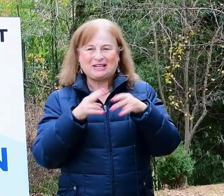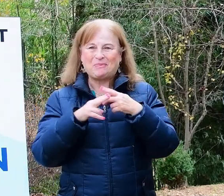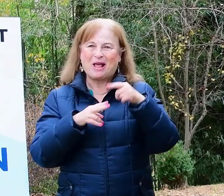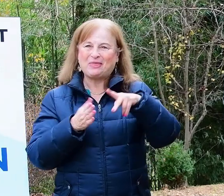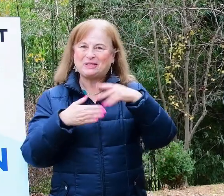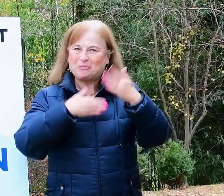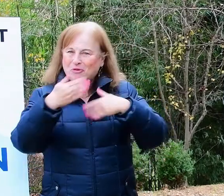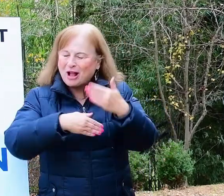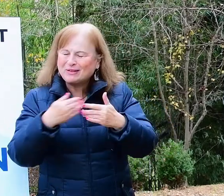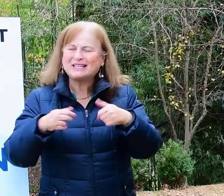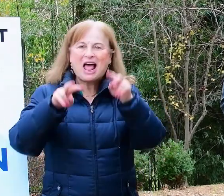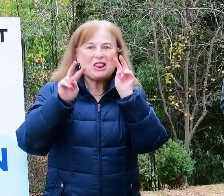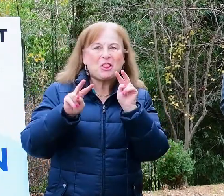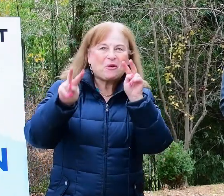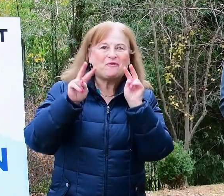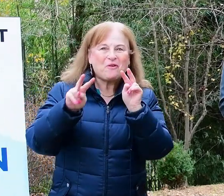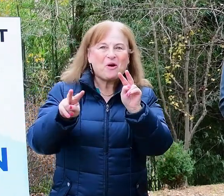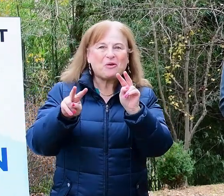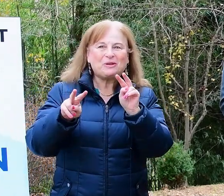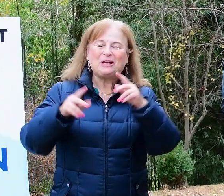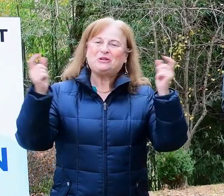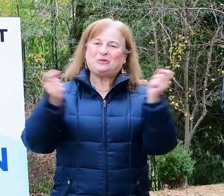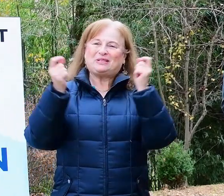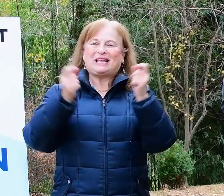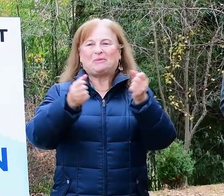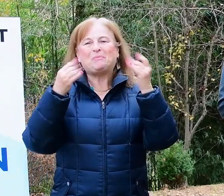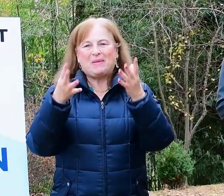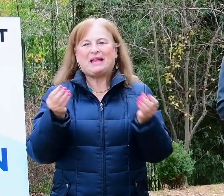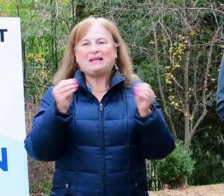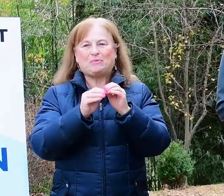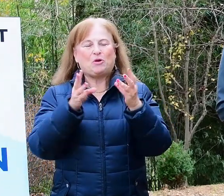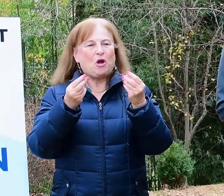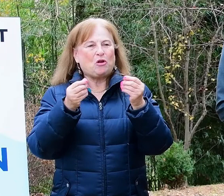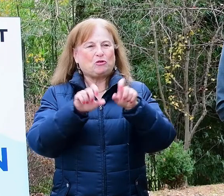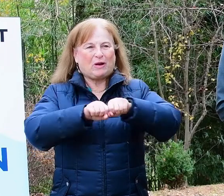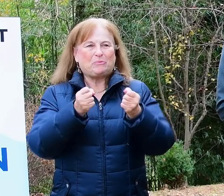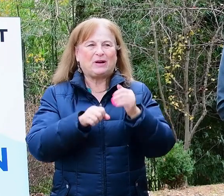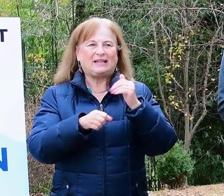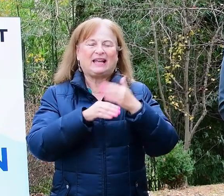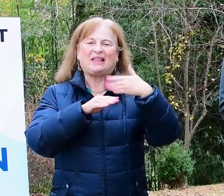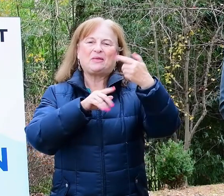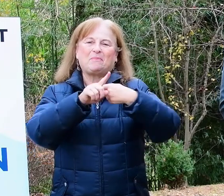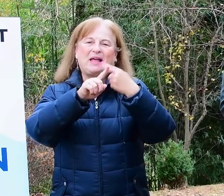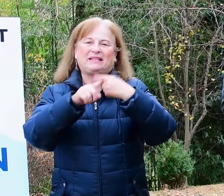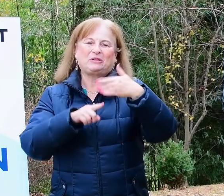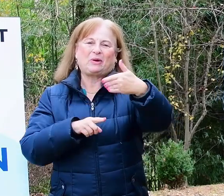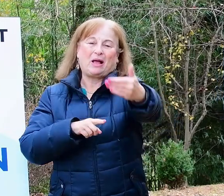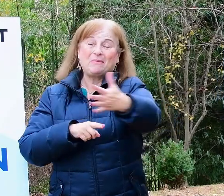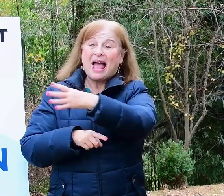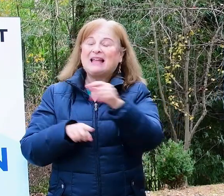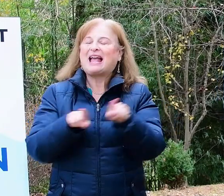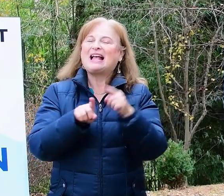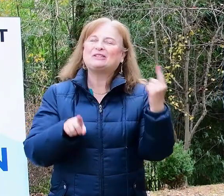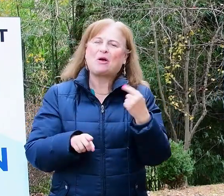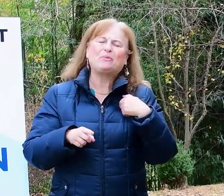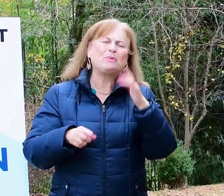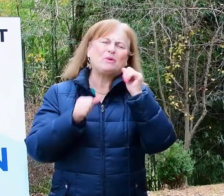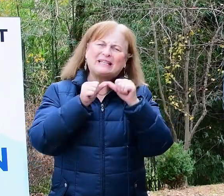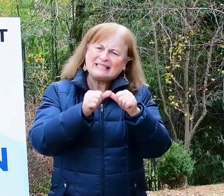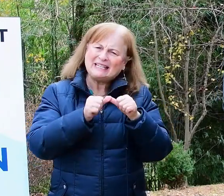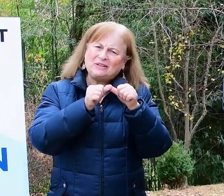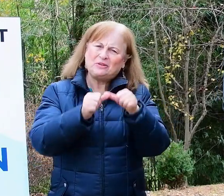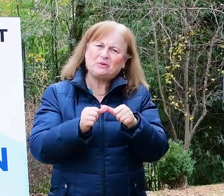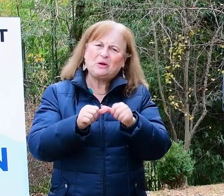this progress, and I look forward to celebrating many more groundbreakings in the months to come. And as always, we will